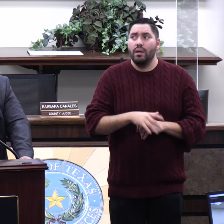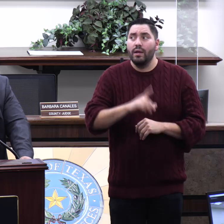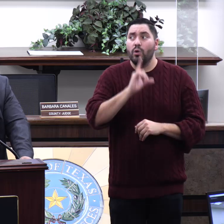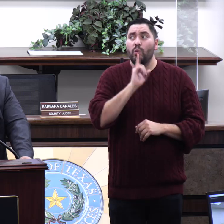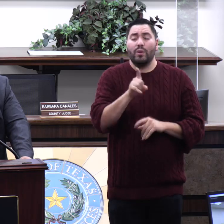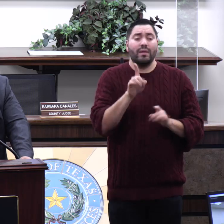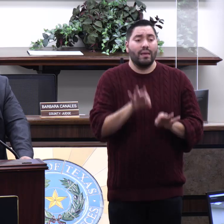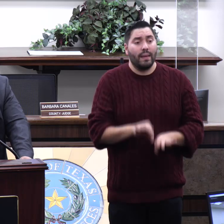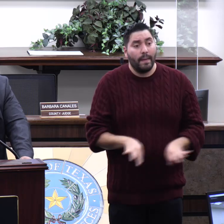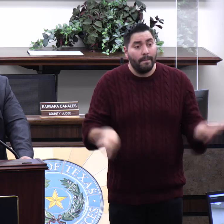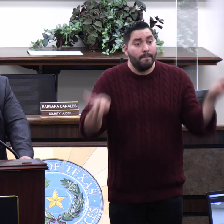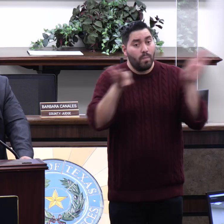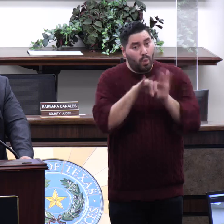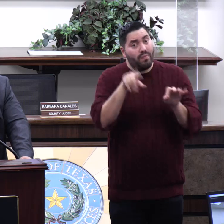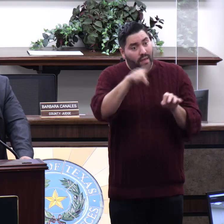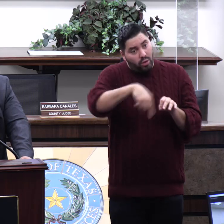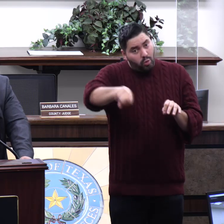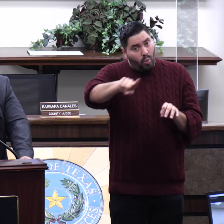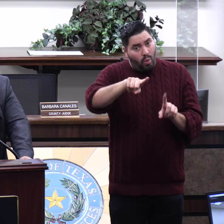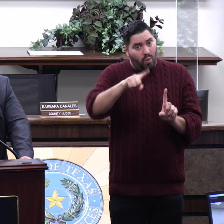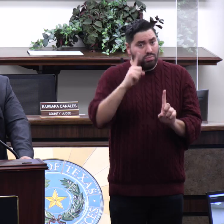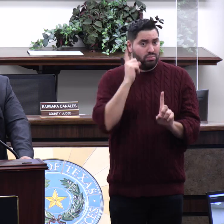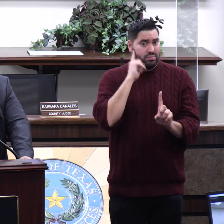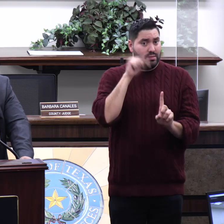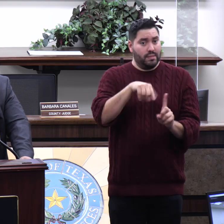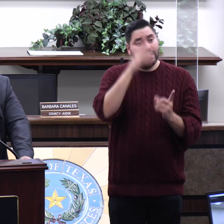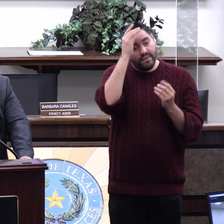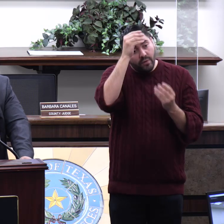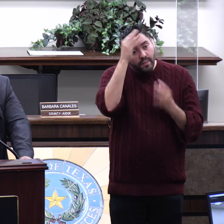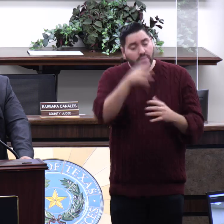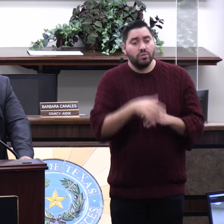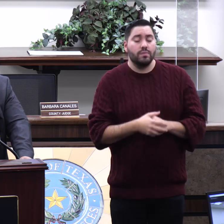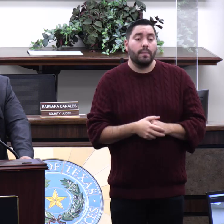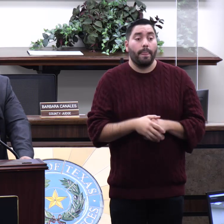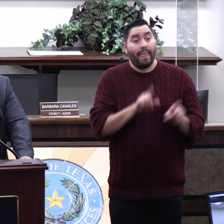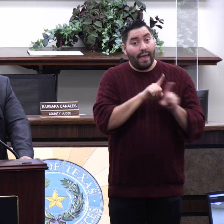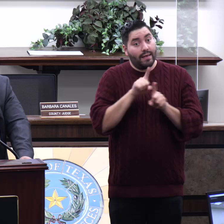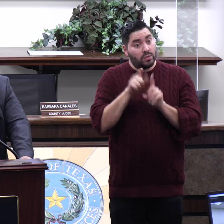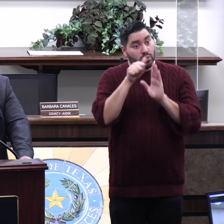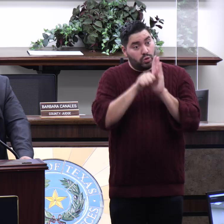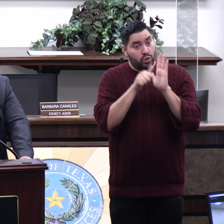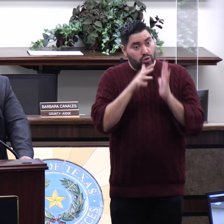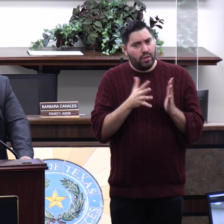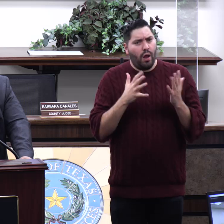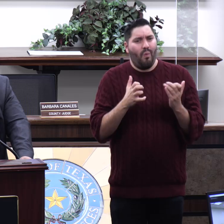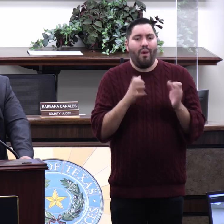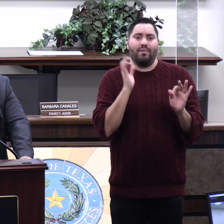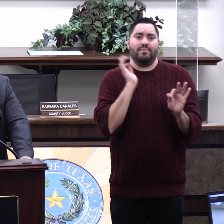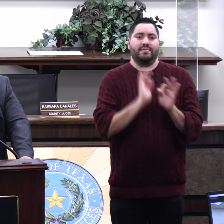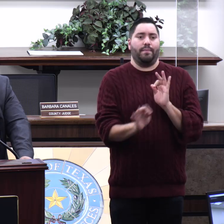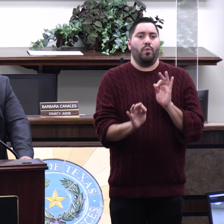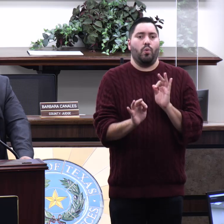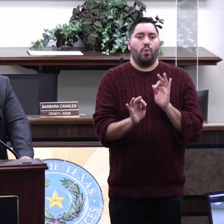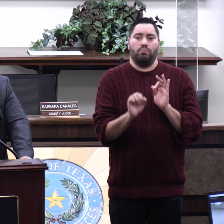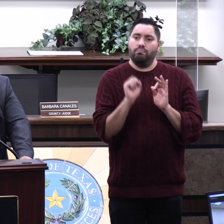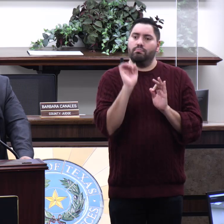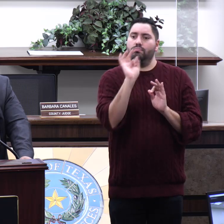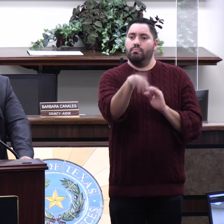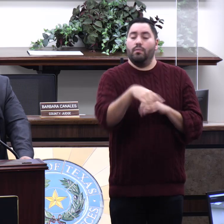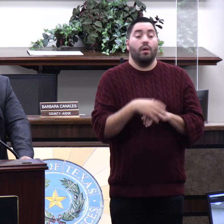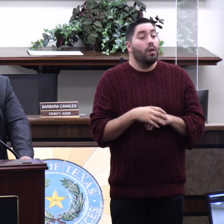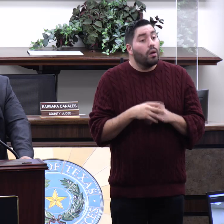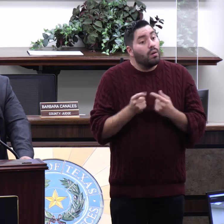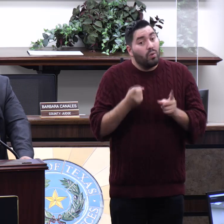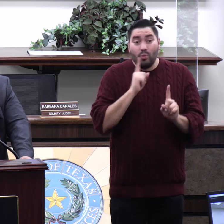very important that you do. I think as a surgeon, I like to make things simple, and I think the bottom